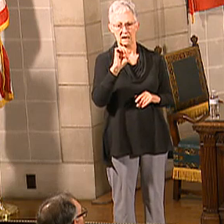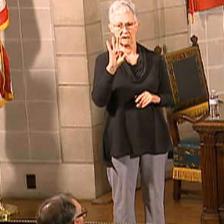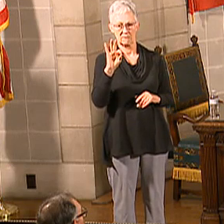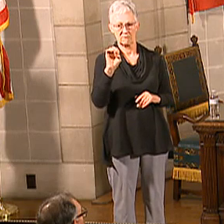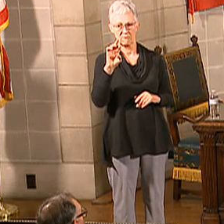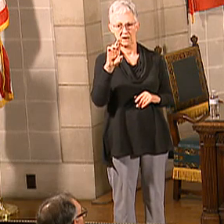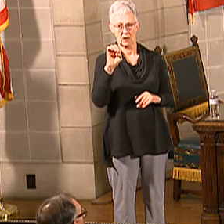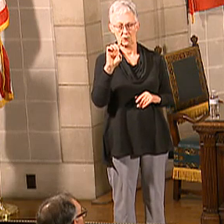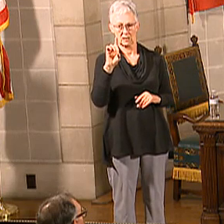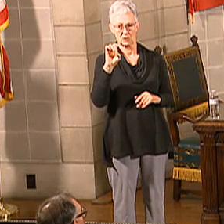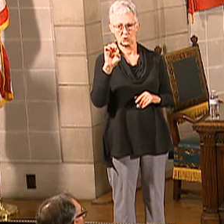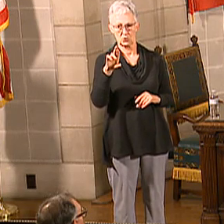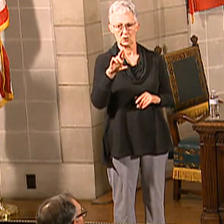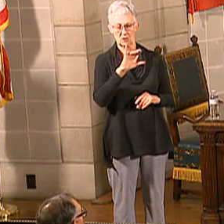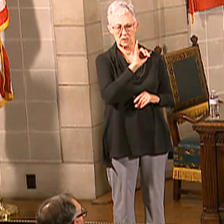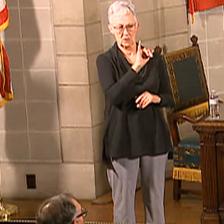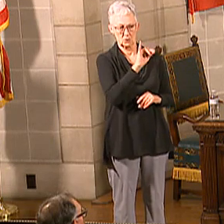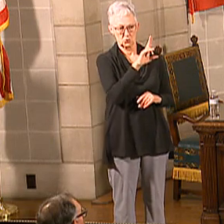at